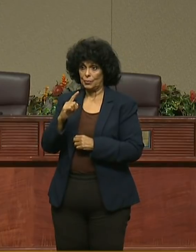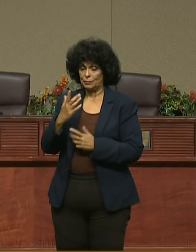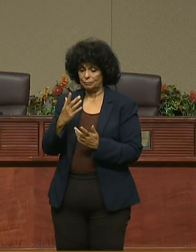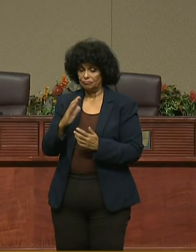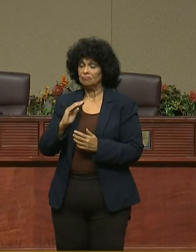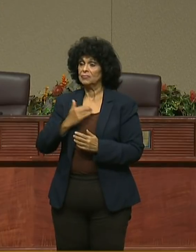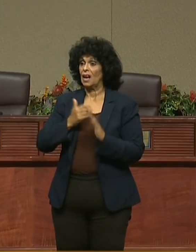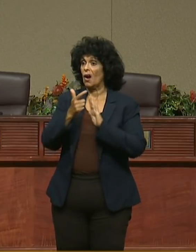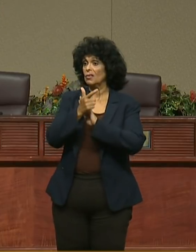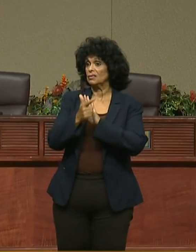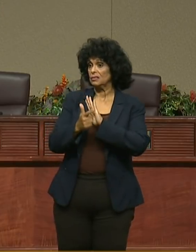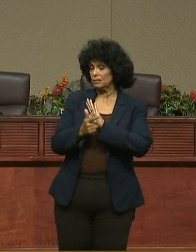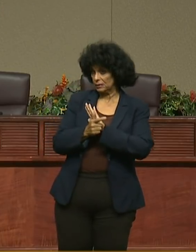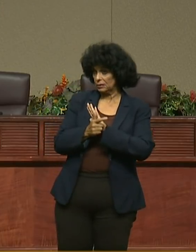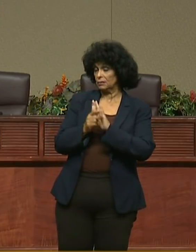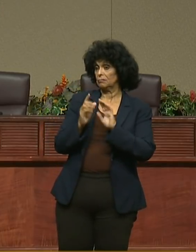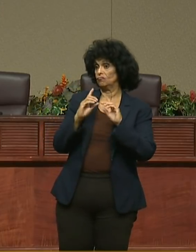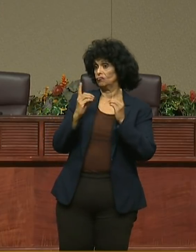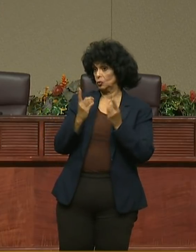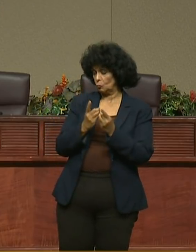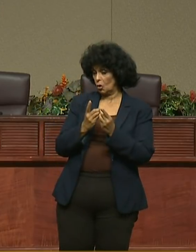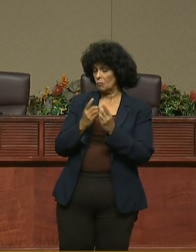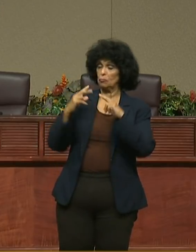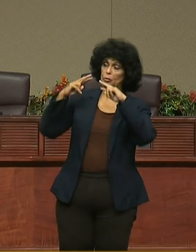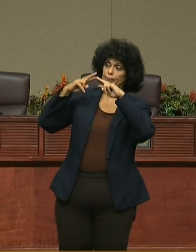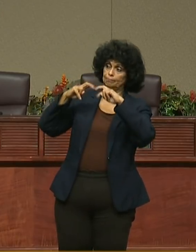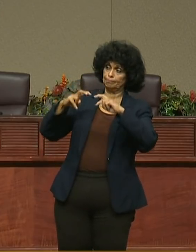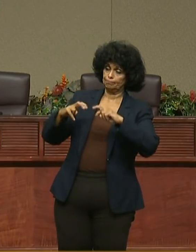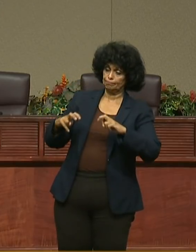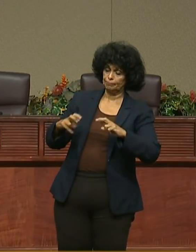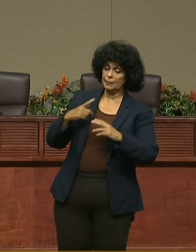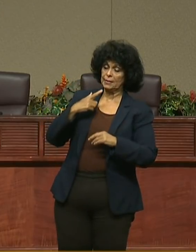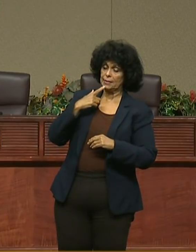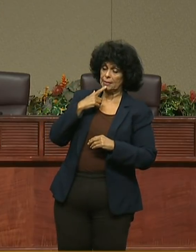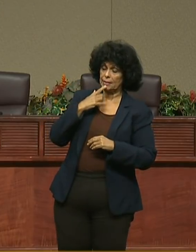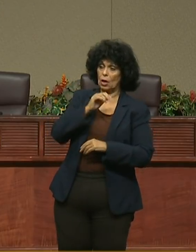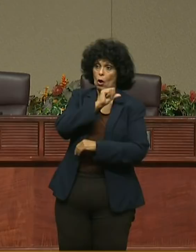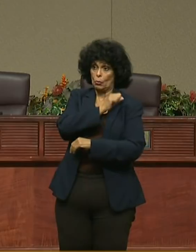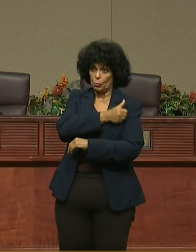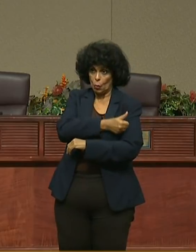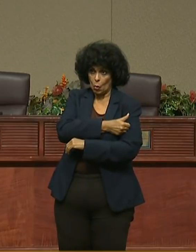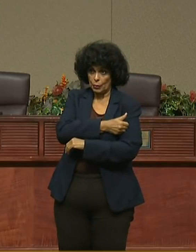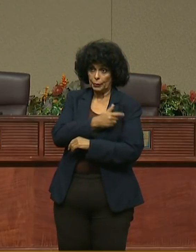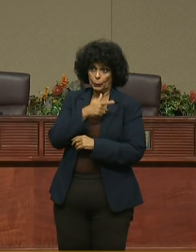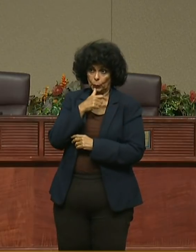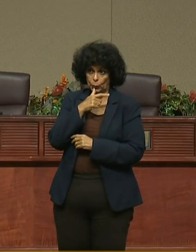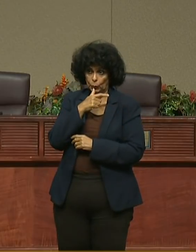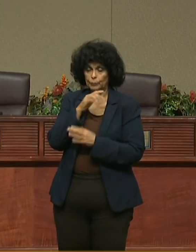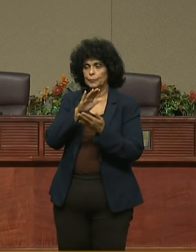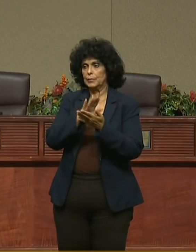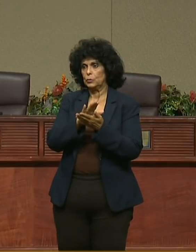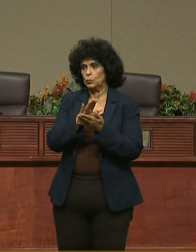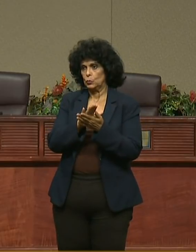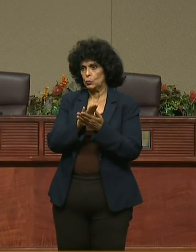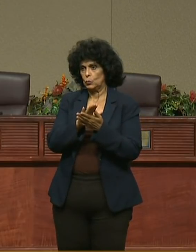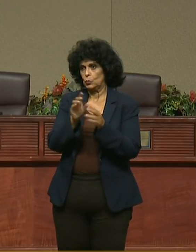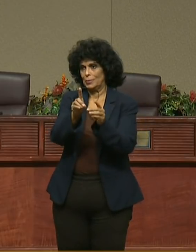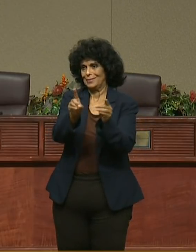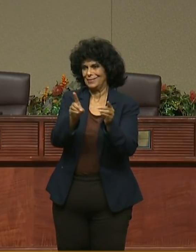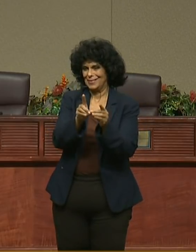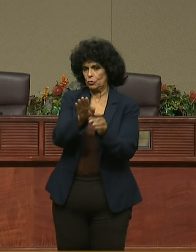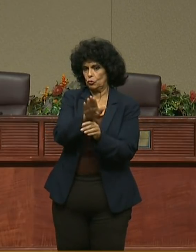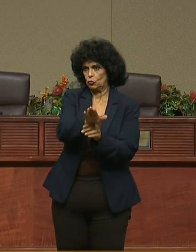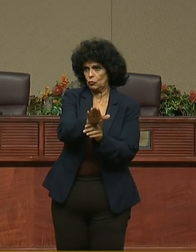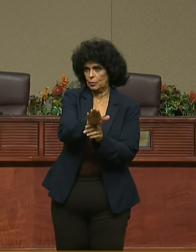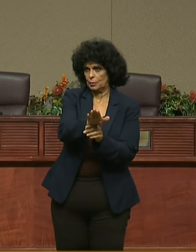that the authority rests with the school district in consultation with the local health